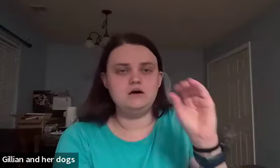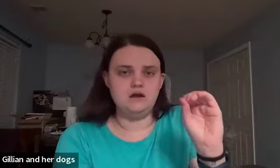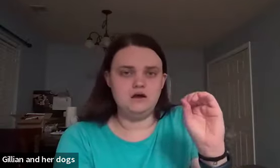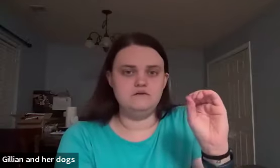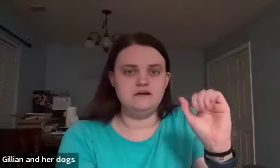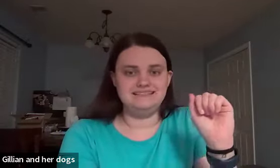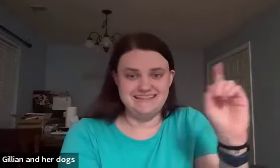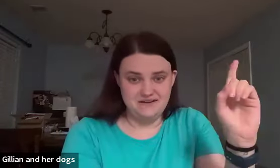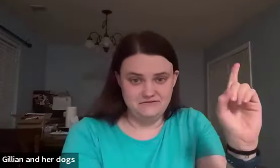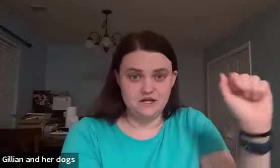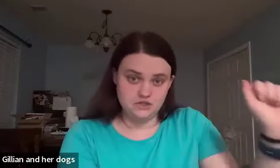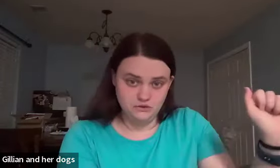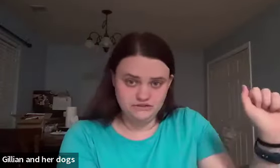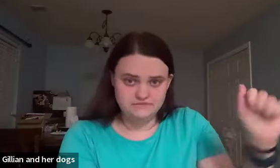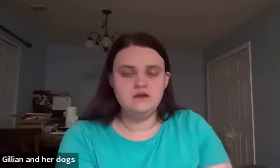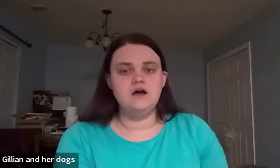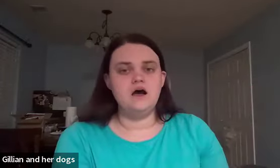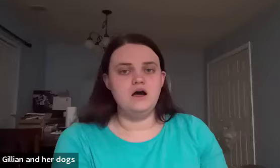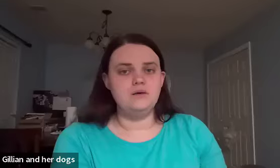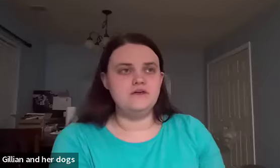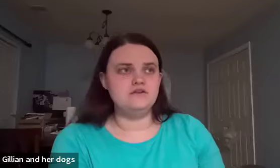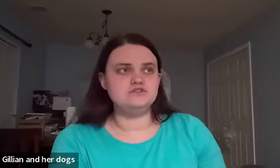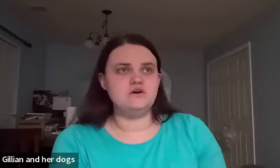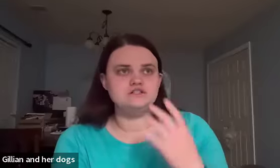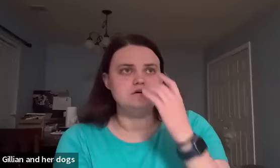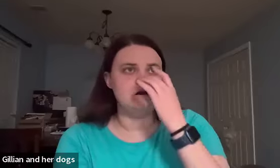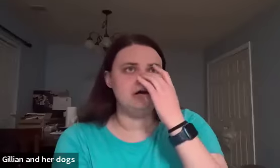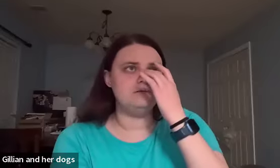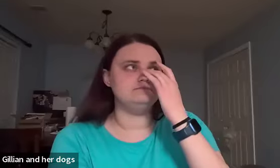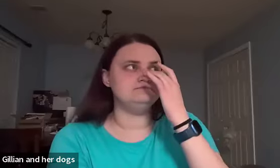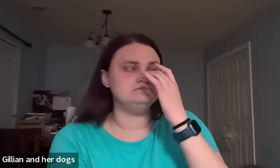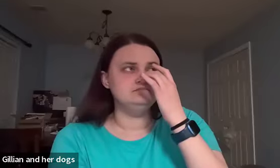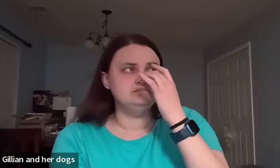child of a deaf adult. And then there's also